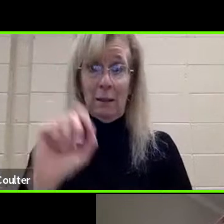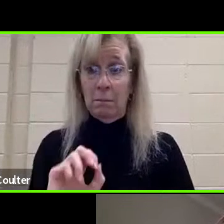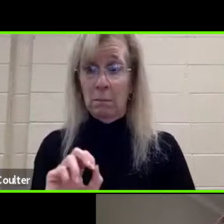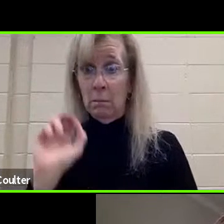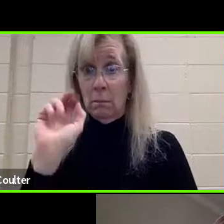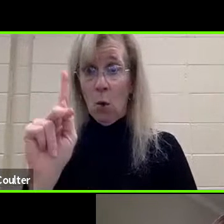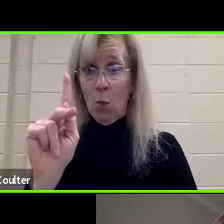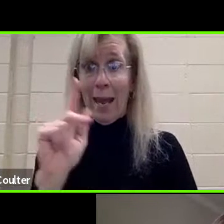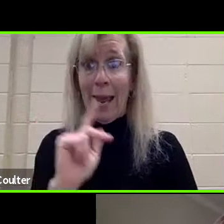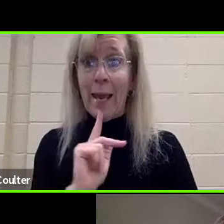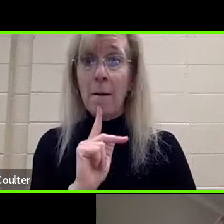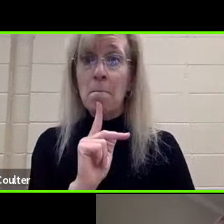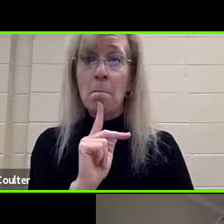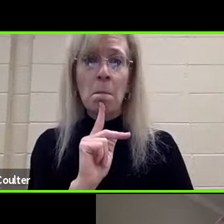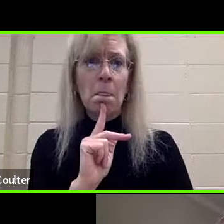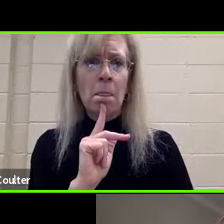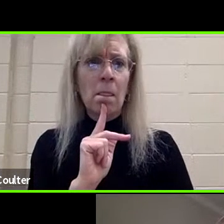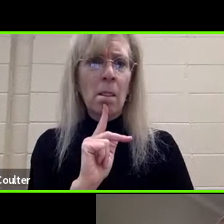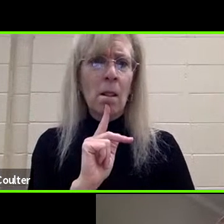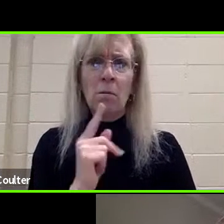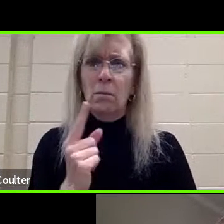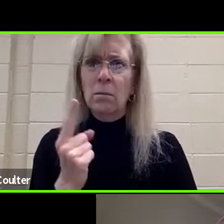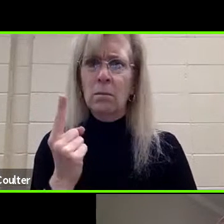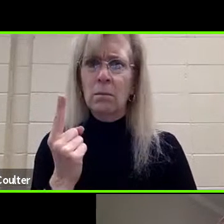be. Okay?